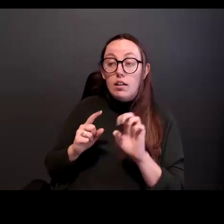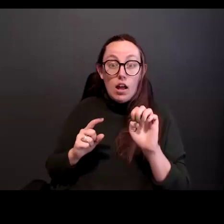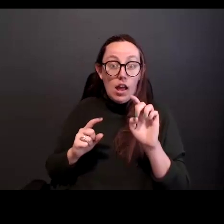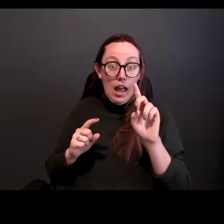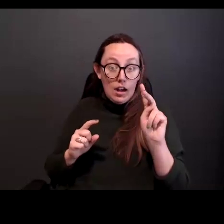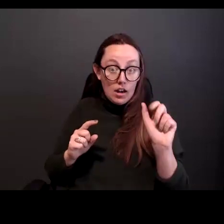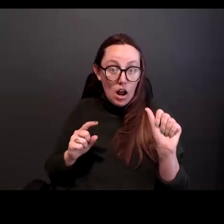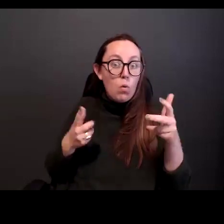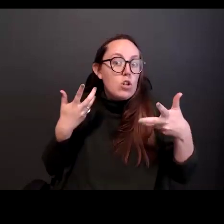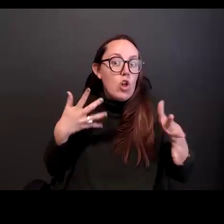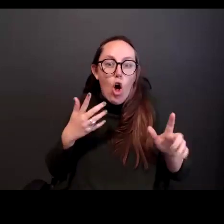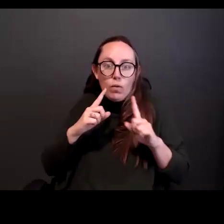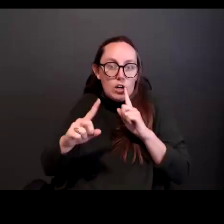interesting.